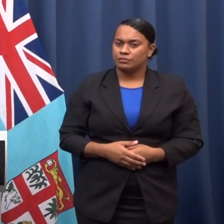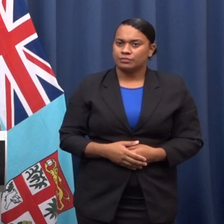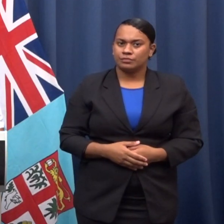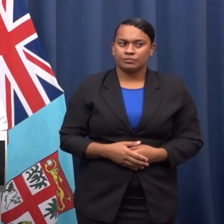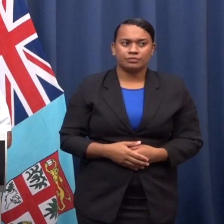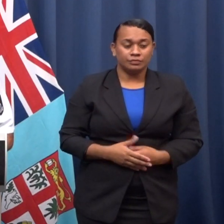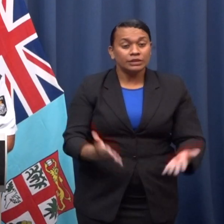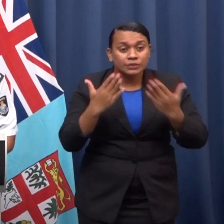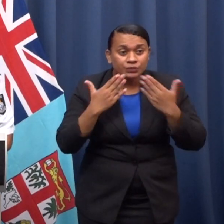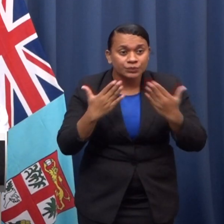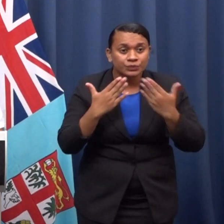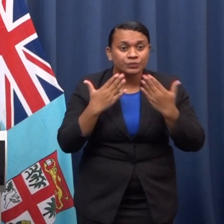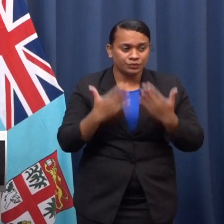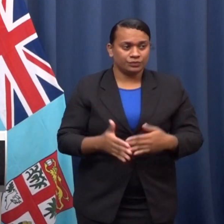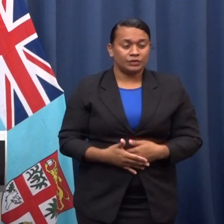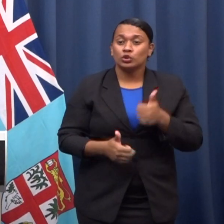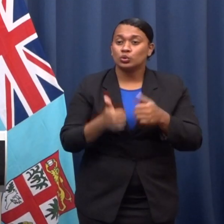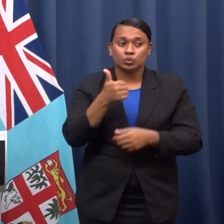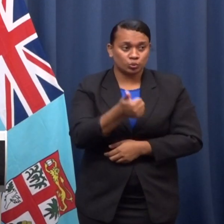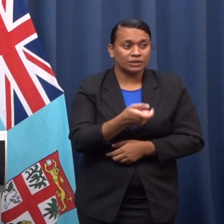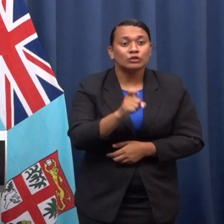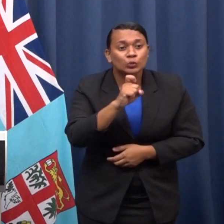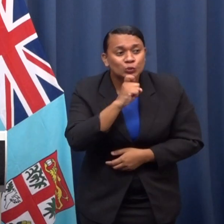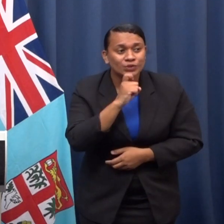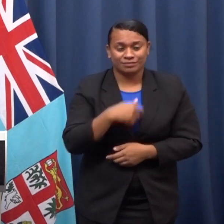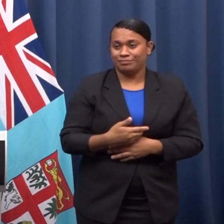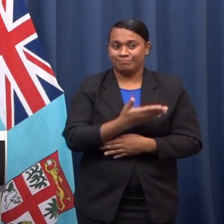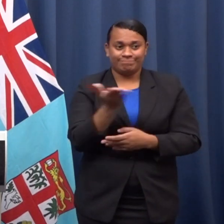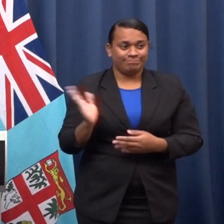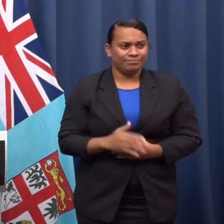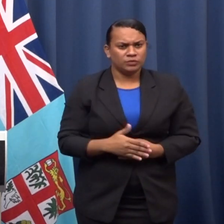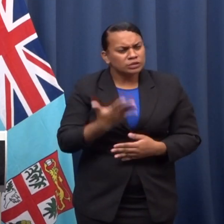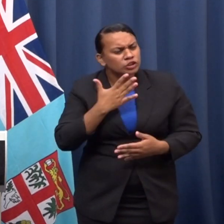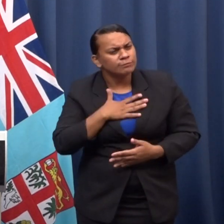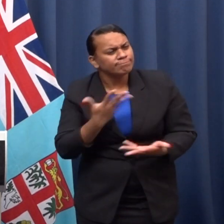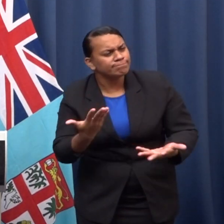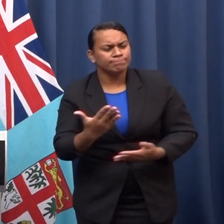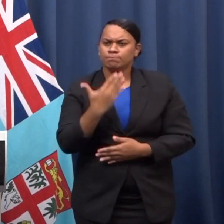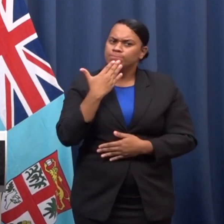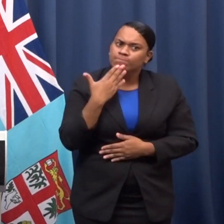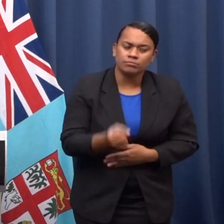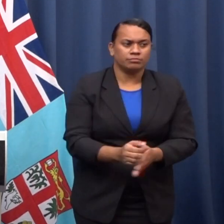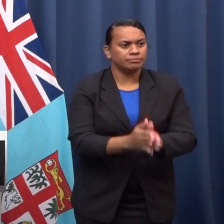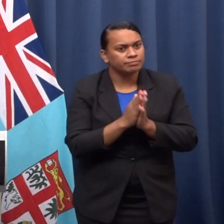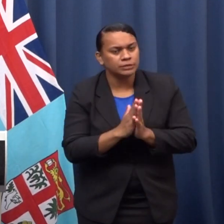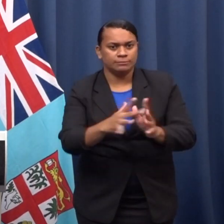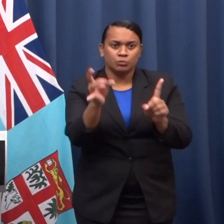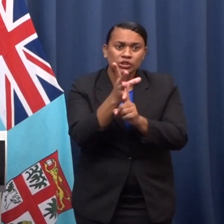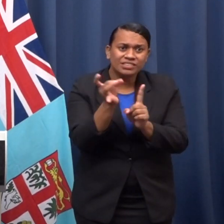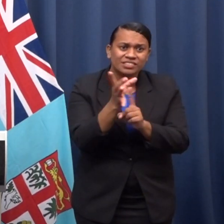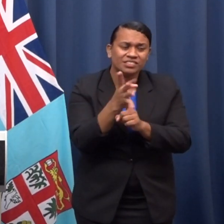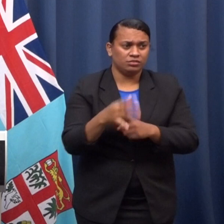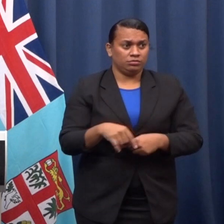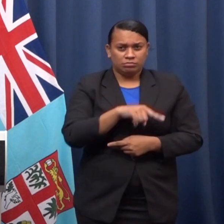Ladies and gentlemen of the press, good afternoon. At the outset, I just want to stress that some people are interpreting